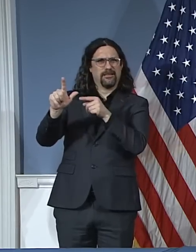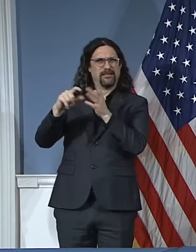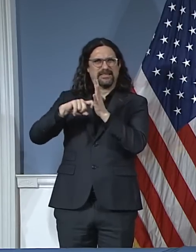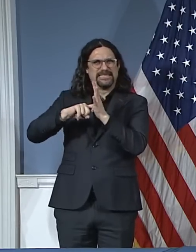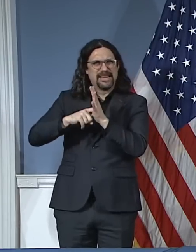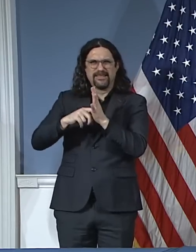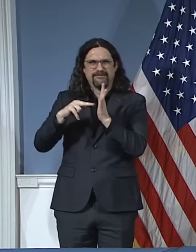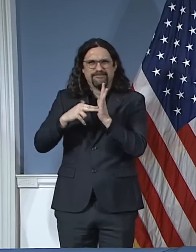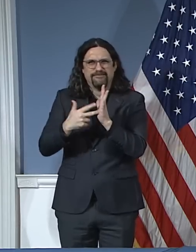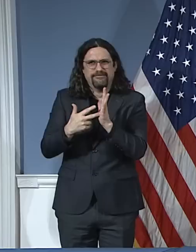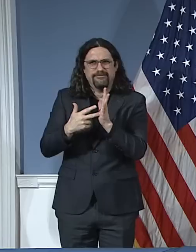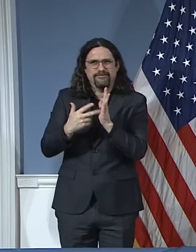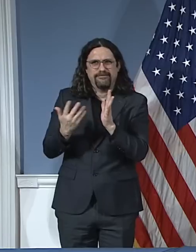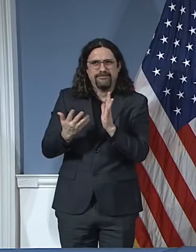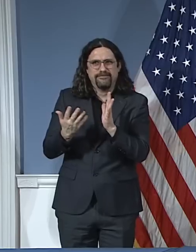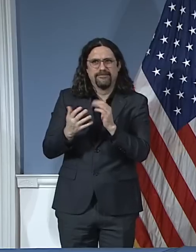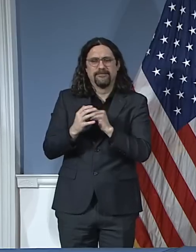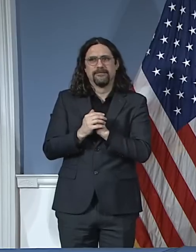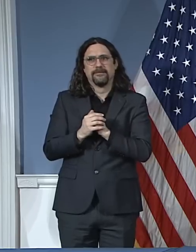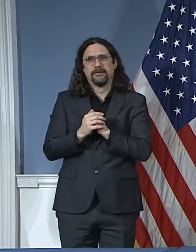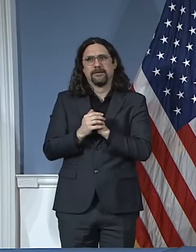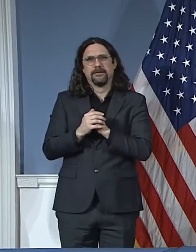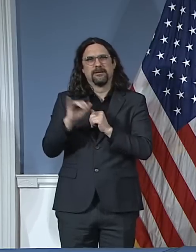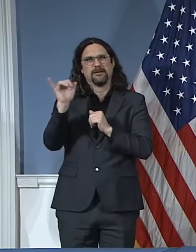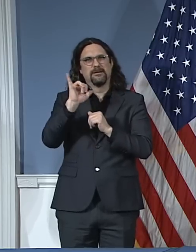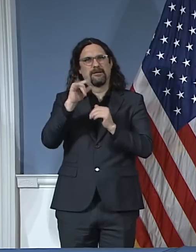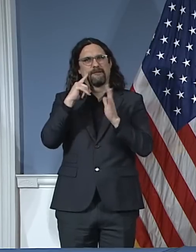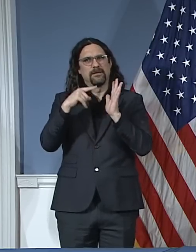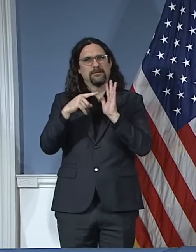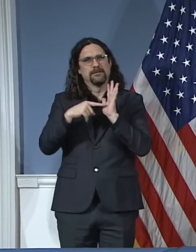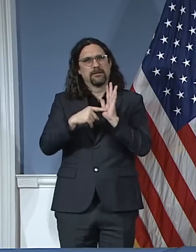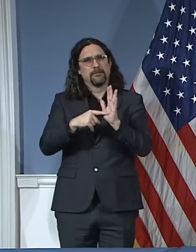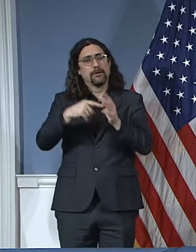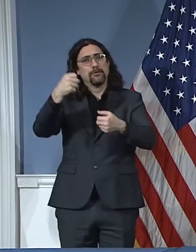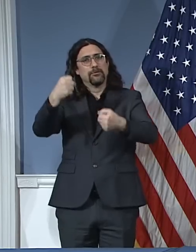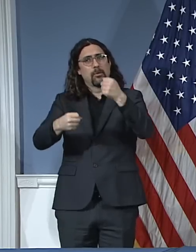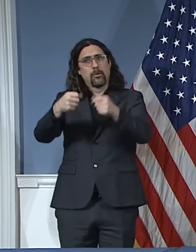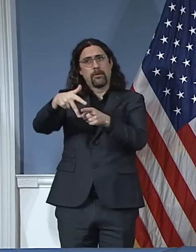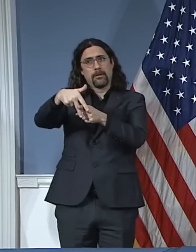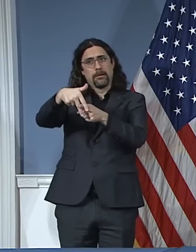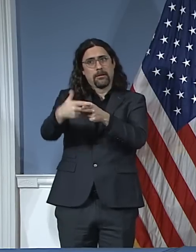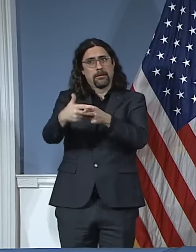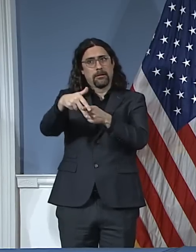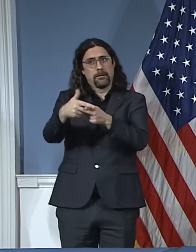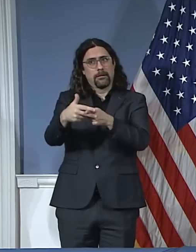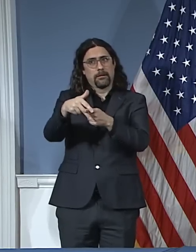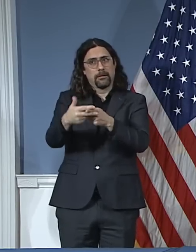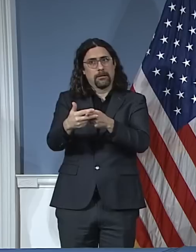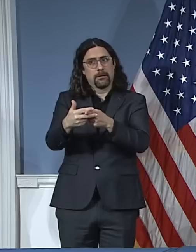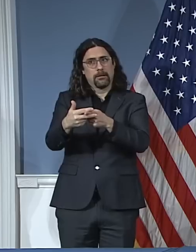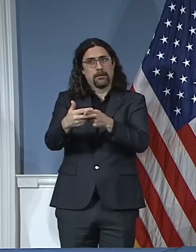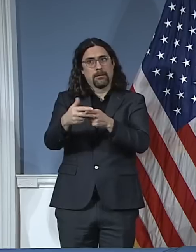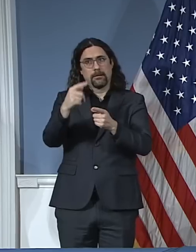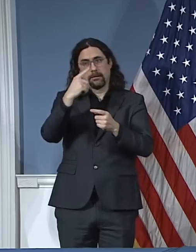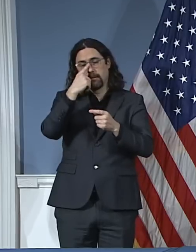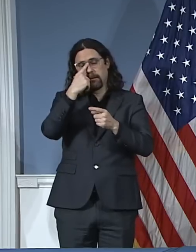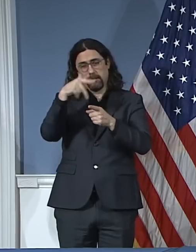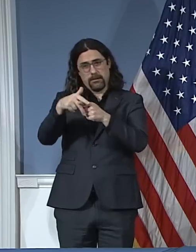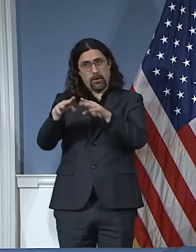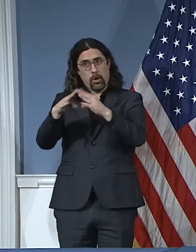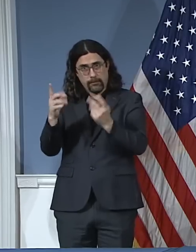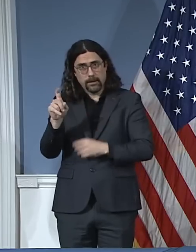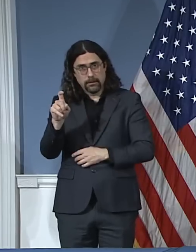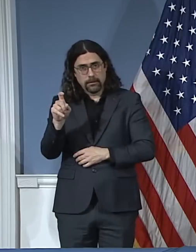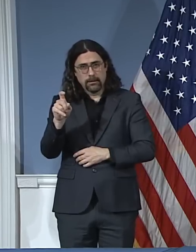shops, automotive shops are being kept open, shouldn't bike repair shops be kept open? I thought it was a very good question. We in the